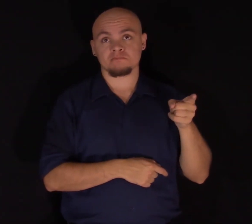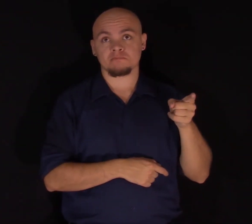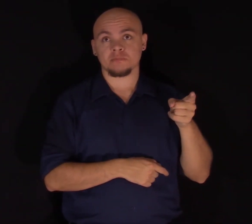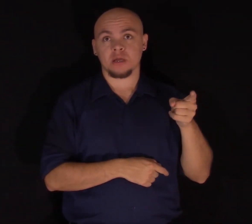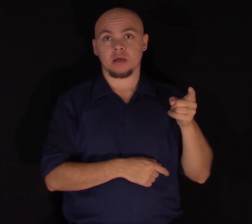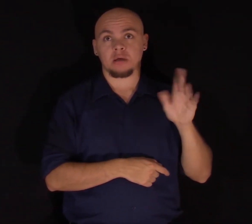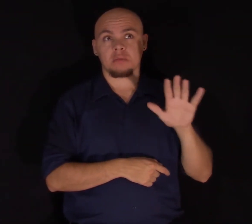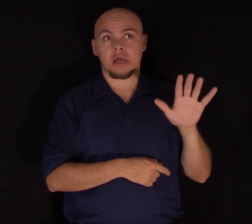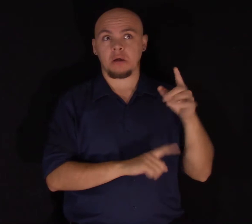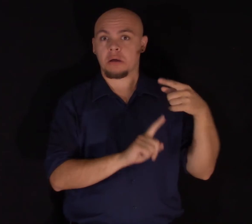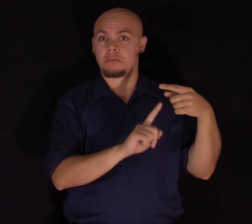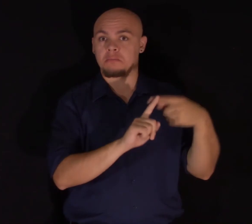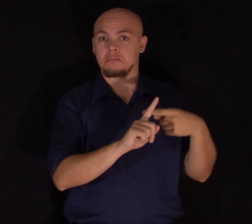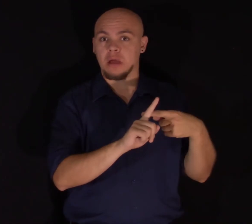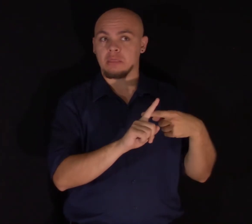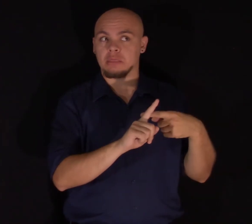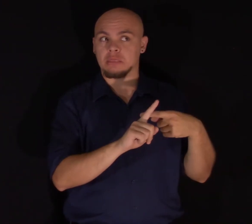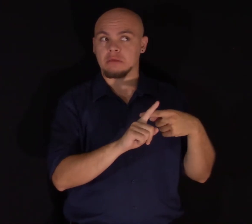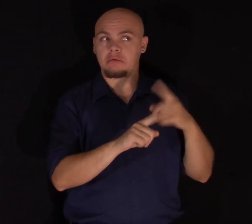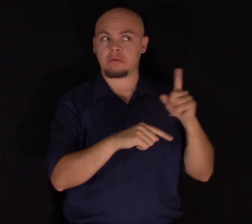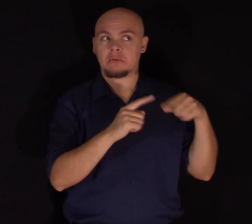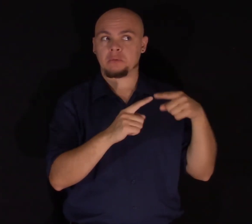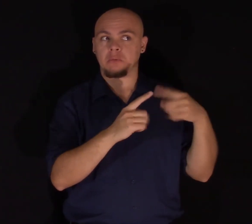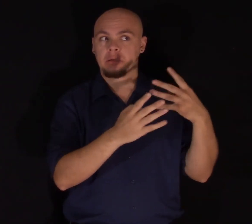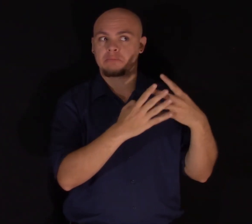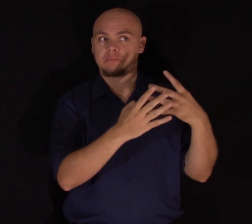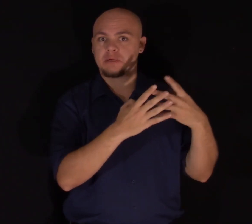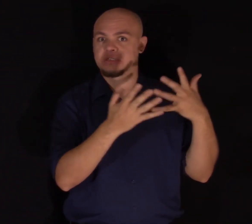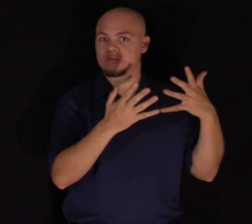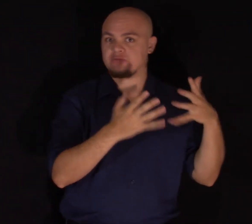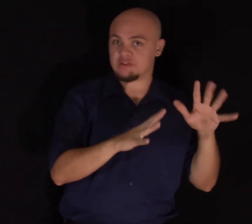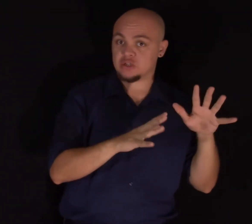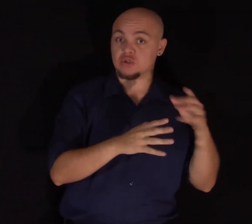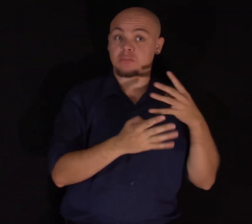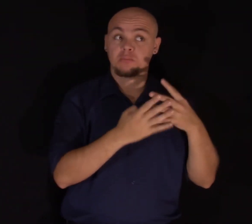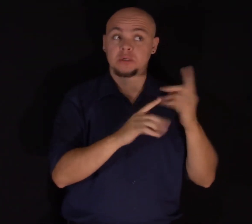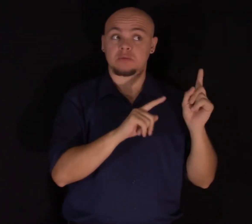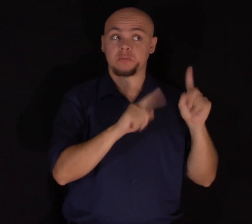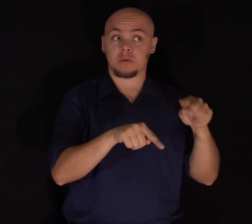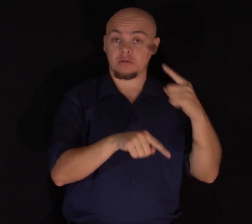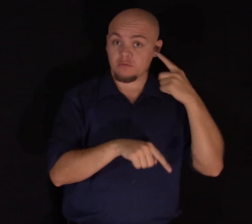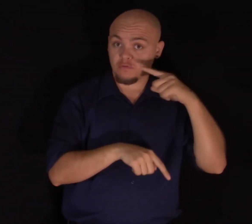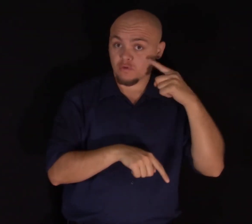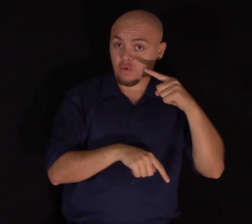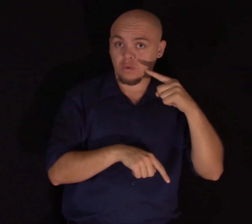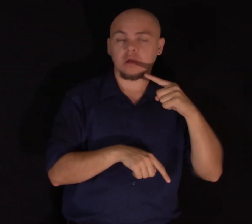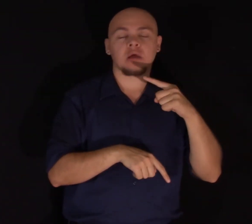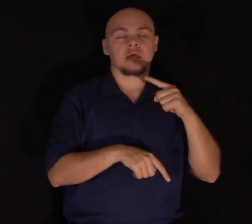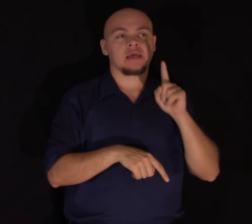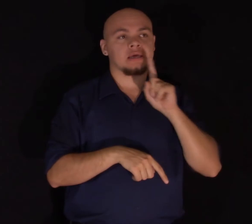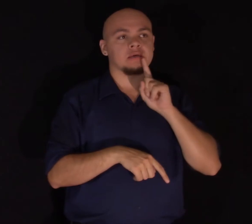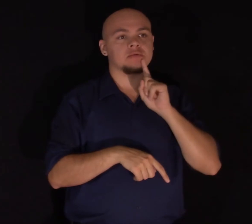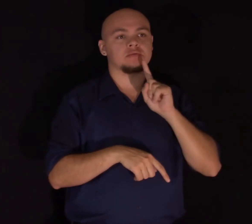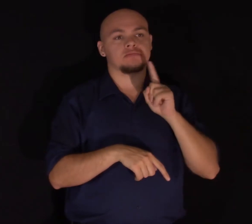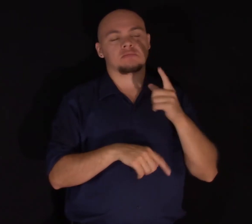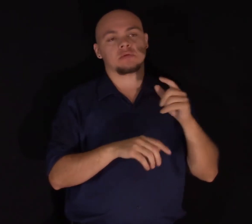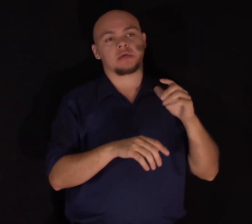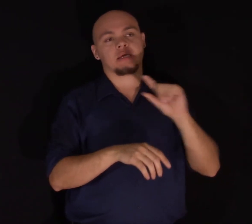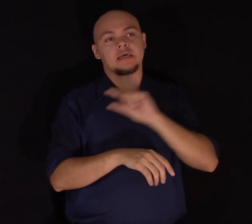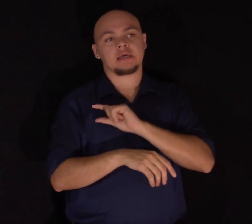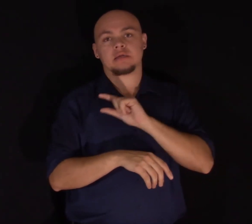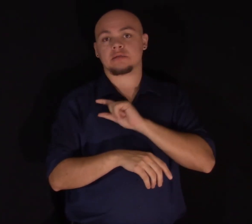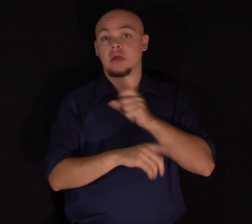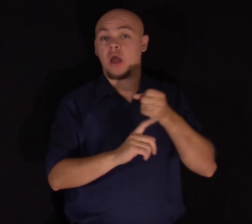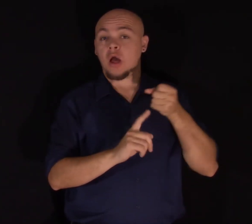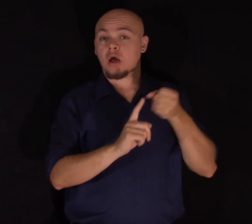month after he got out of prison. He was in prison serving a sentence for assault with